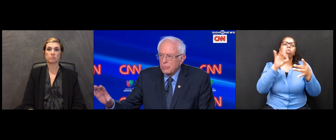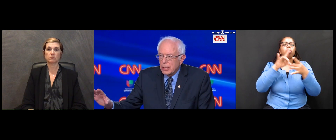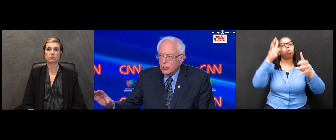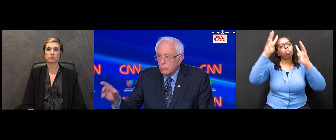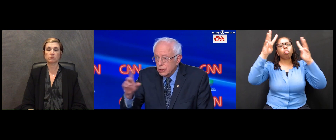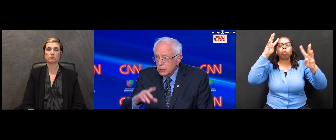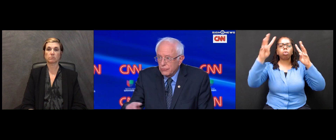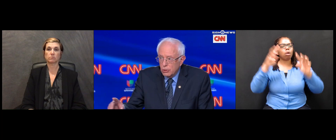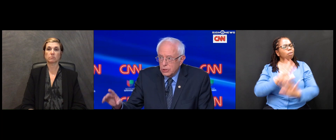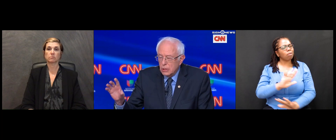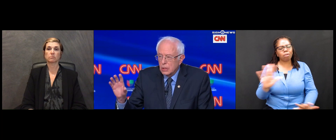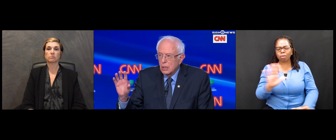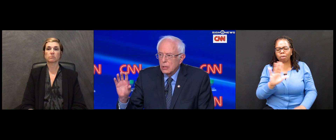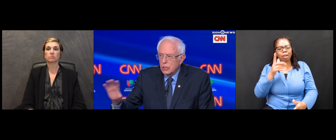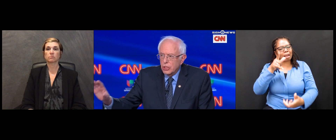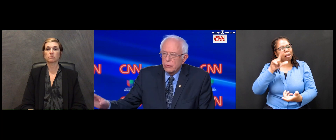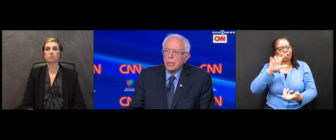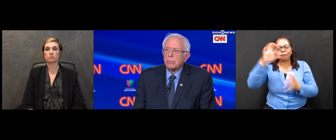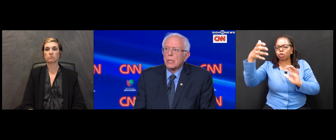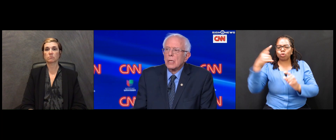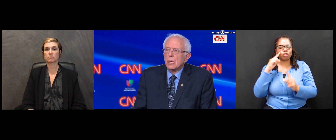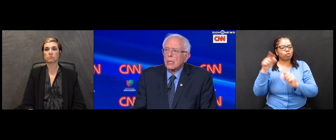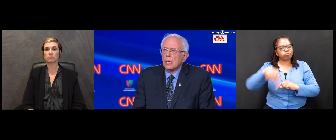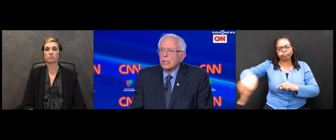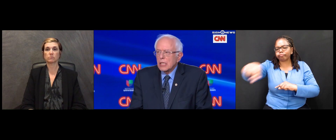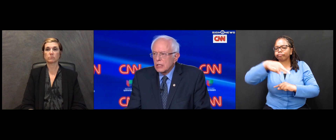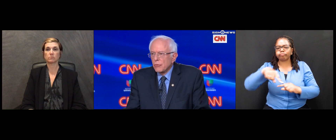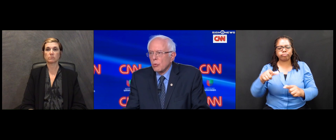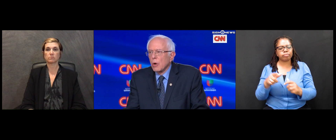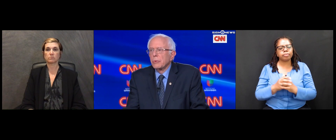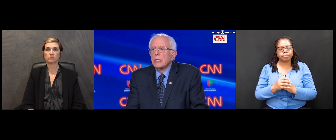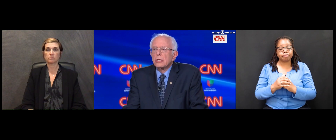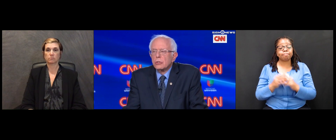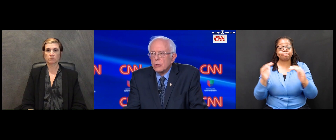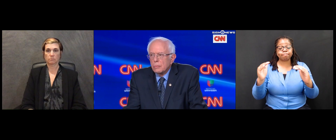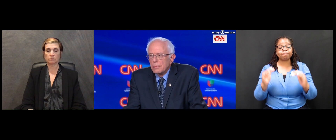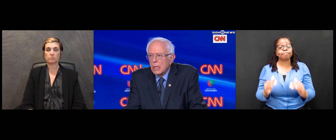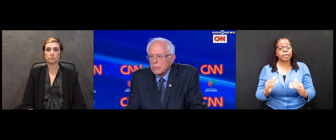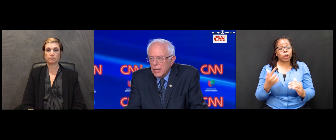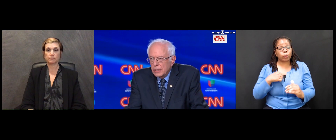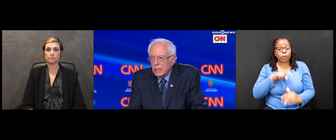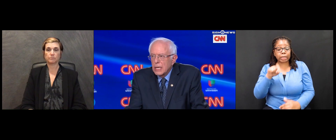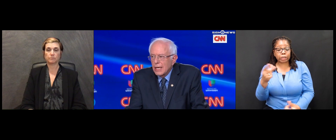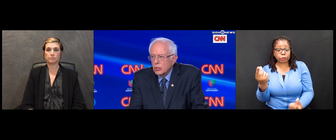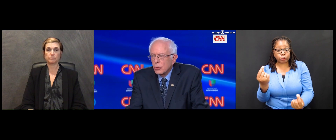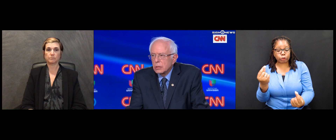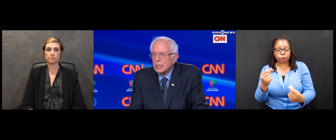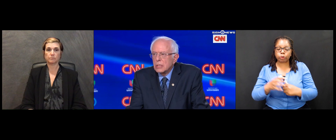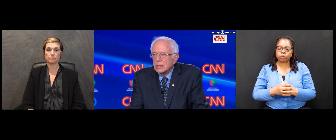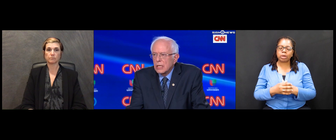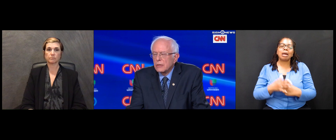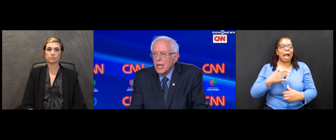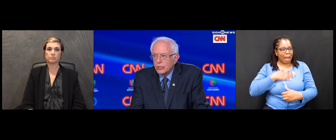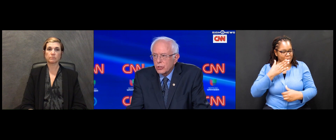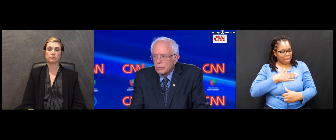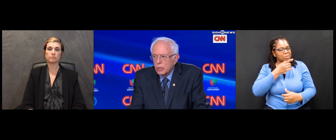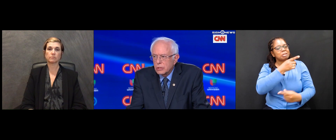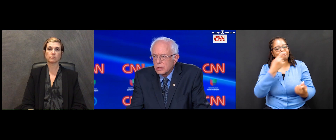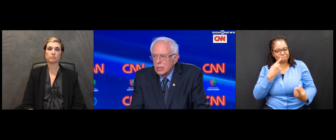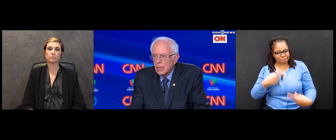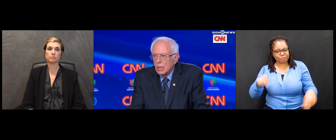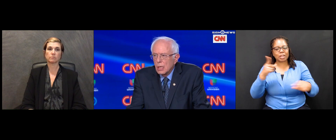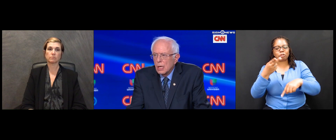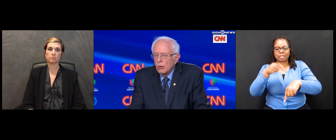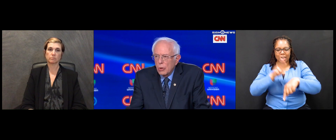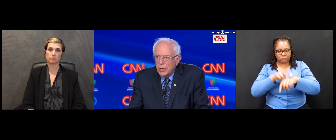unfactual information, which is confusing the general public. Second of all, what we need to do, and I'm glad that he has called a state of national